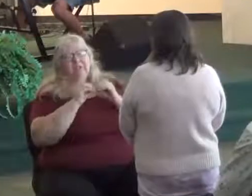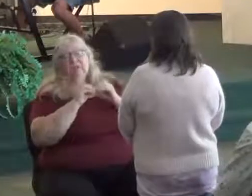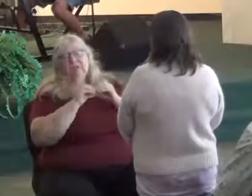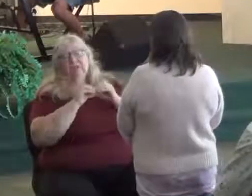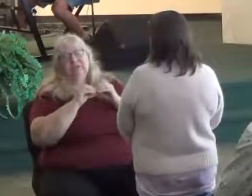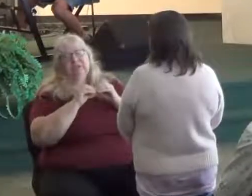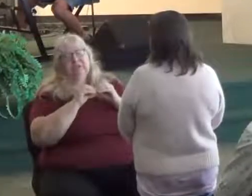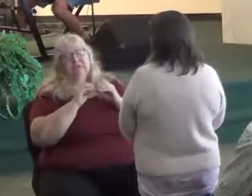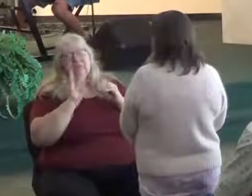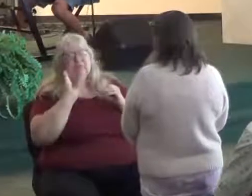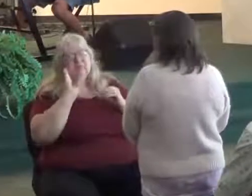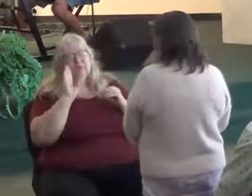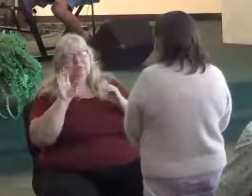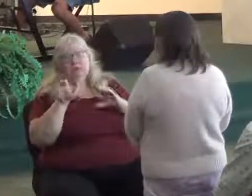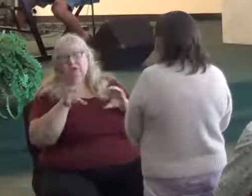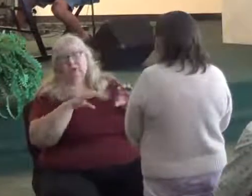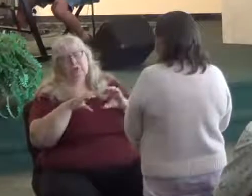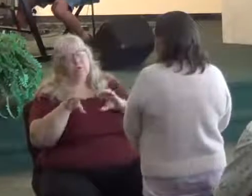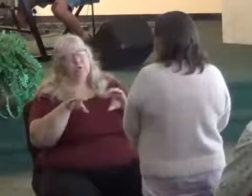Nothing else.